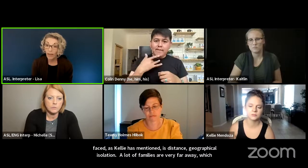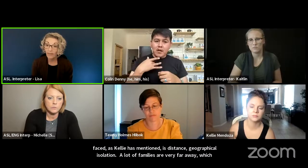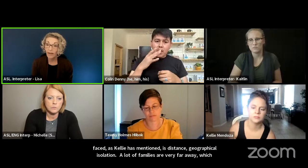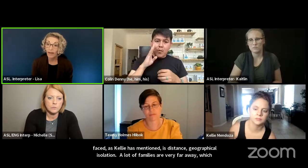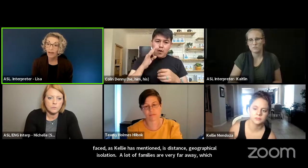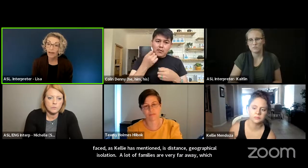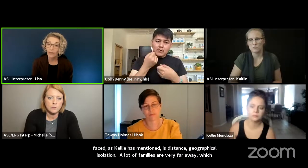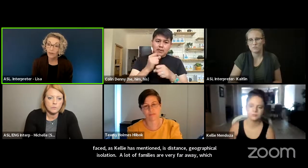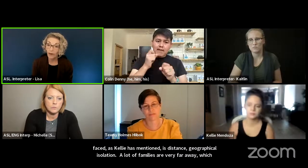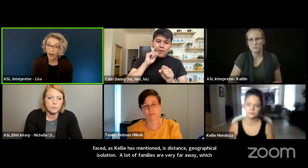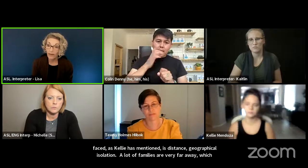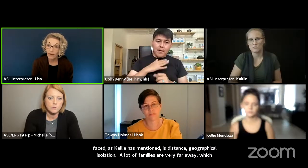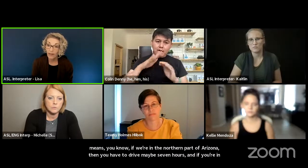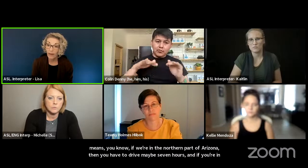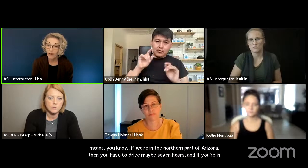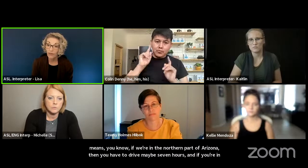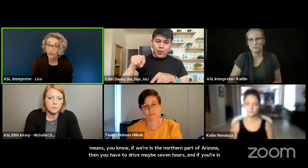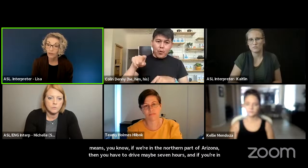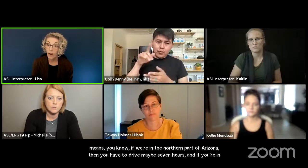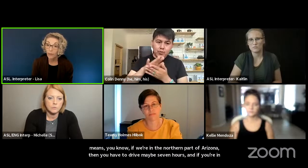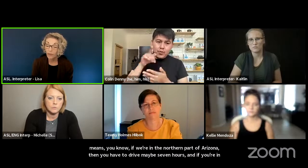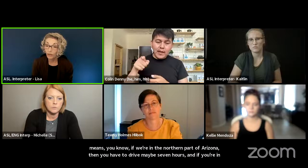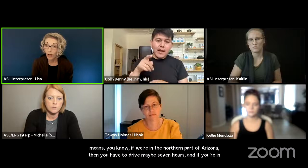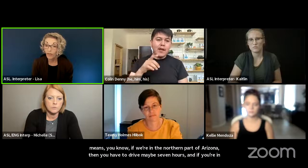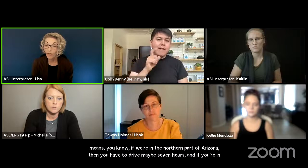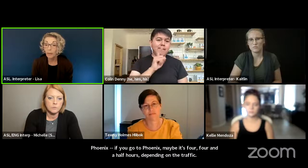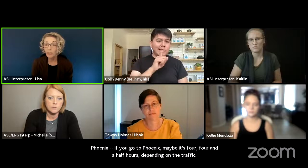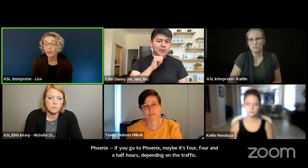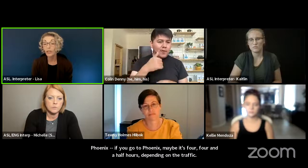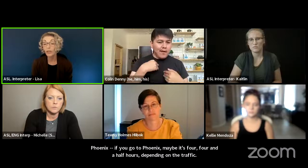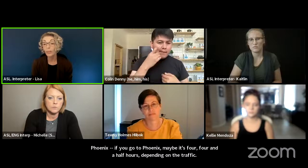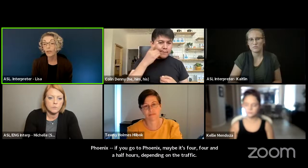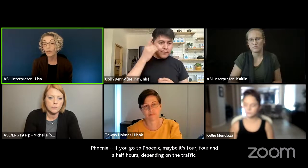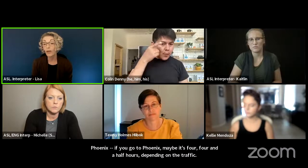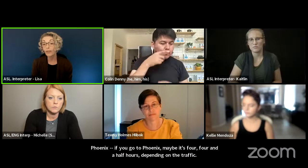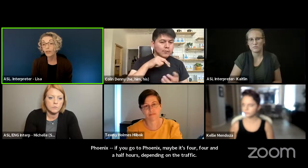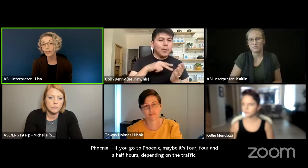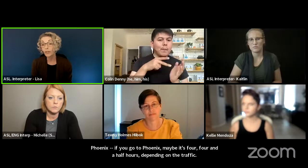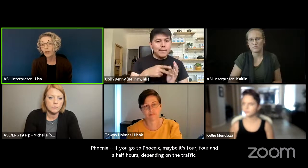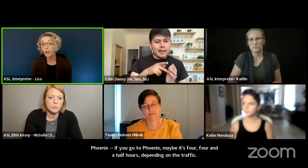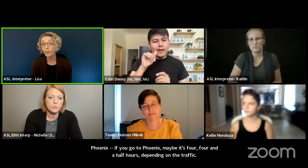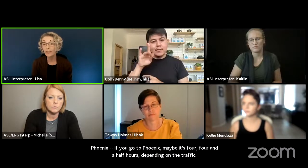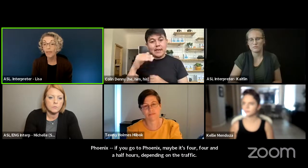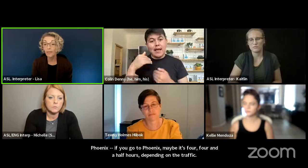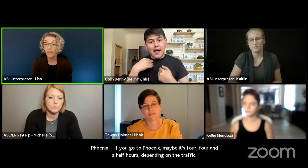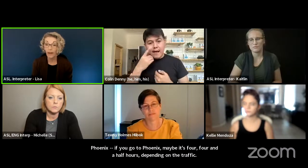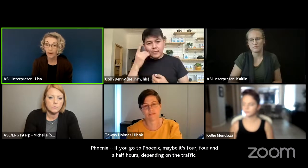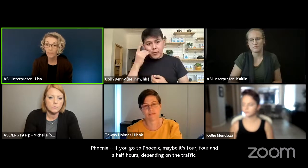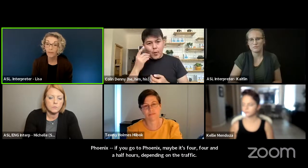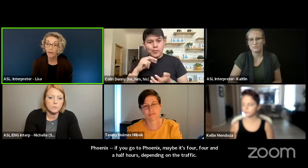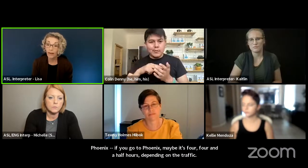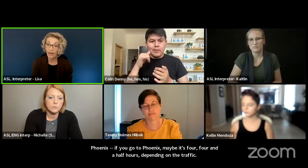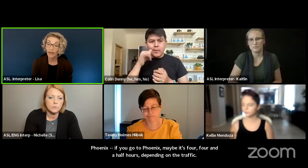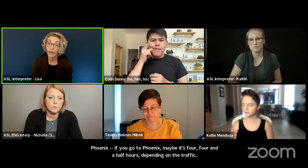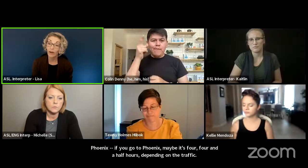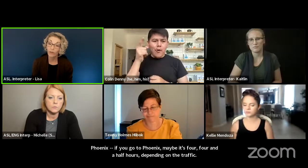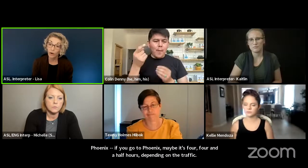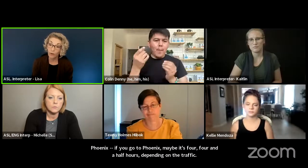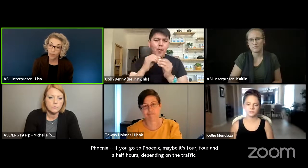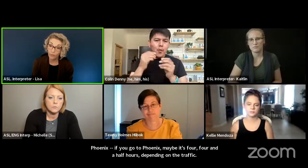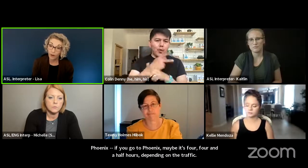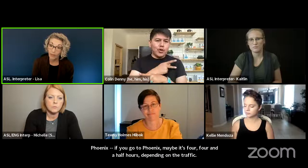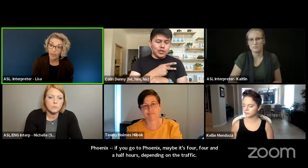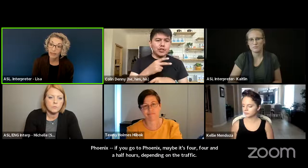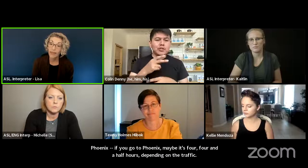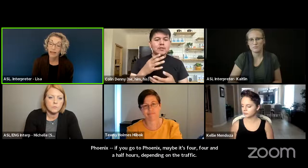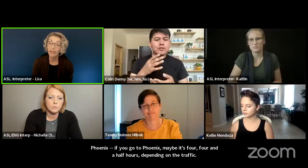long drive. If you drive and then you have to drop children off, people are concerned whether or not their children are going to be safe there, right? If there are